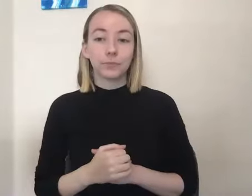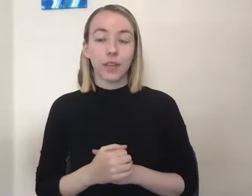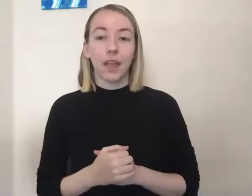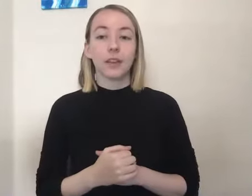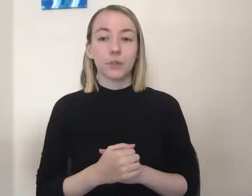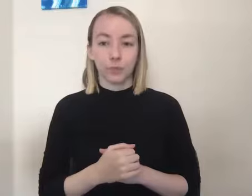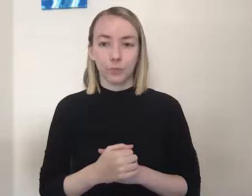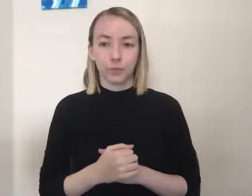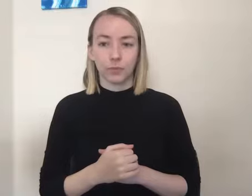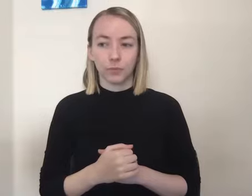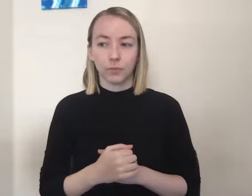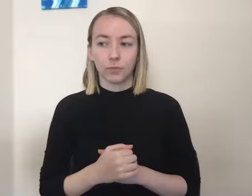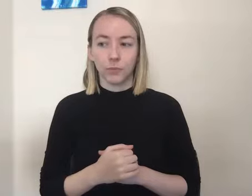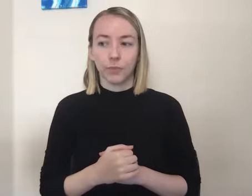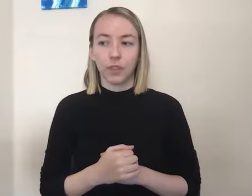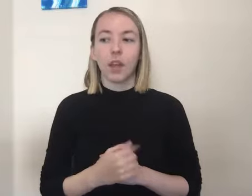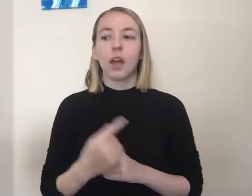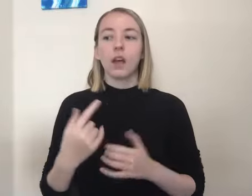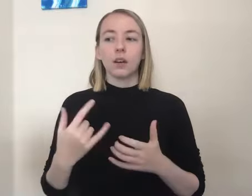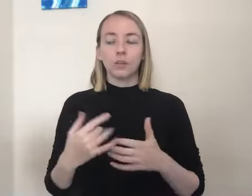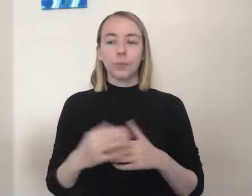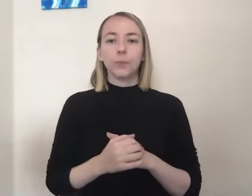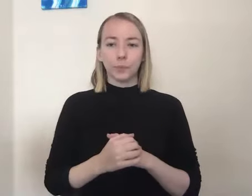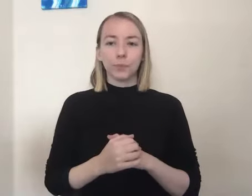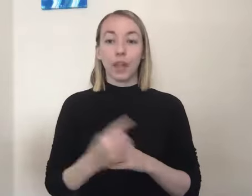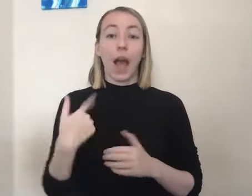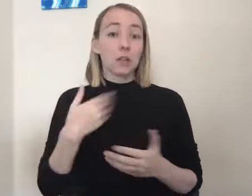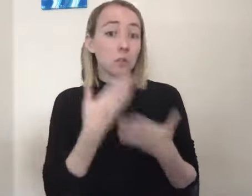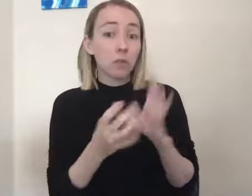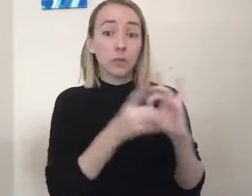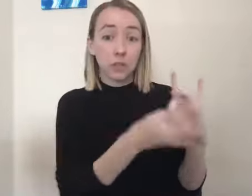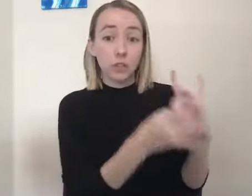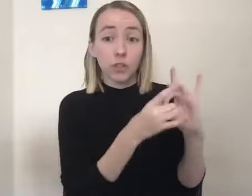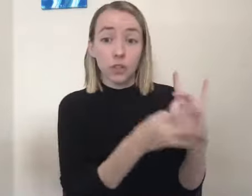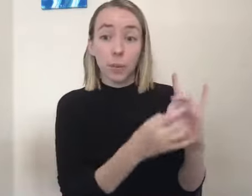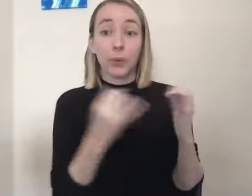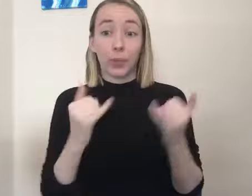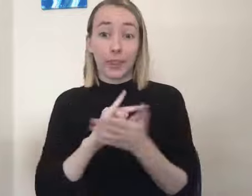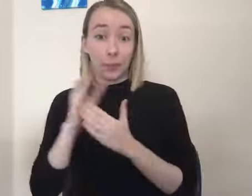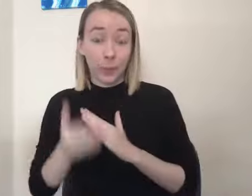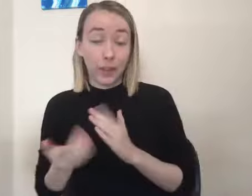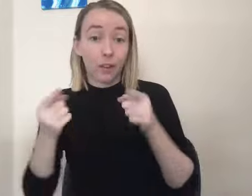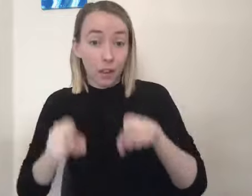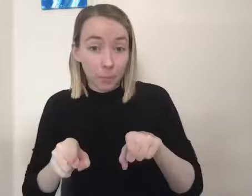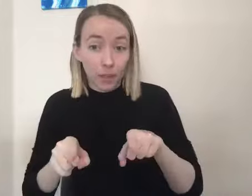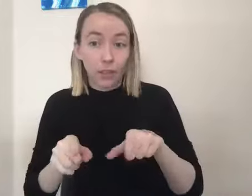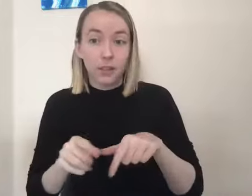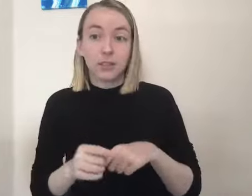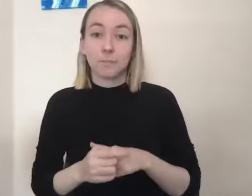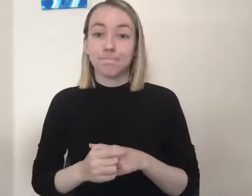mature person. I was still a wee girl of 15 in my head and in my heart. And although James drank at the weekends, and